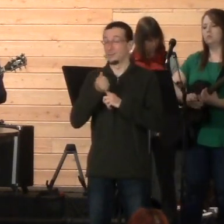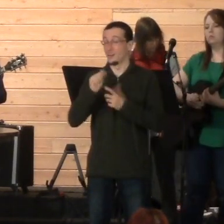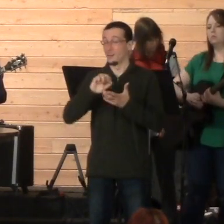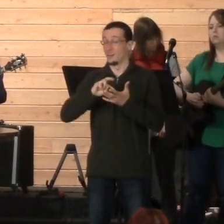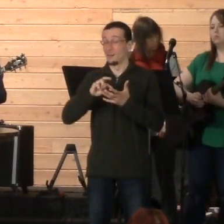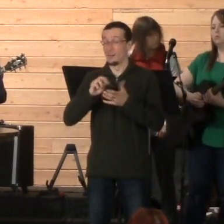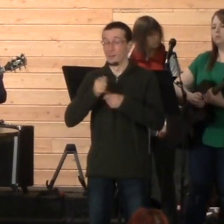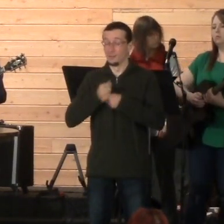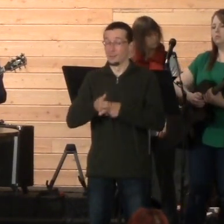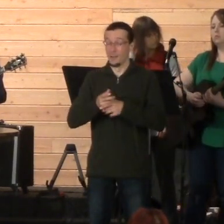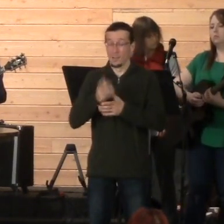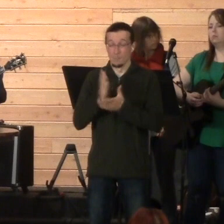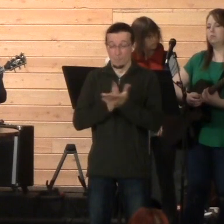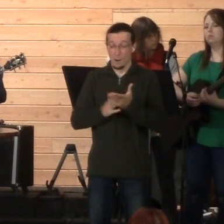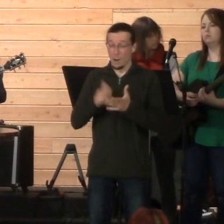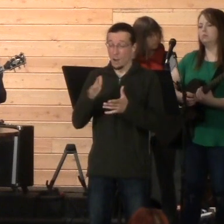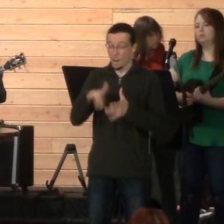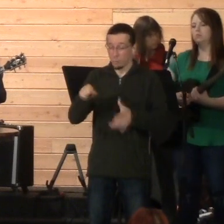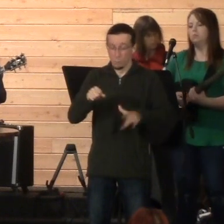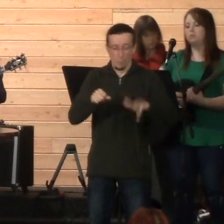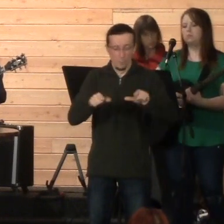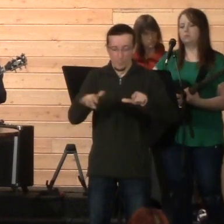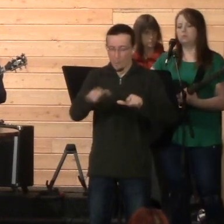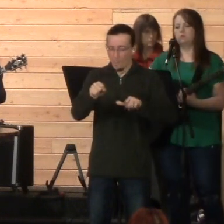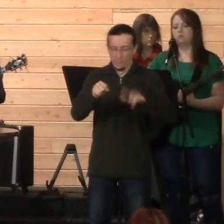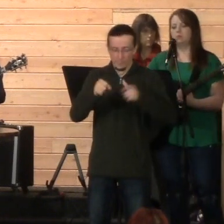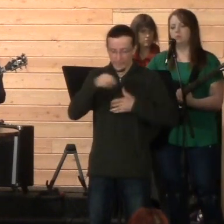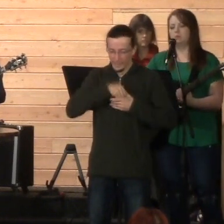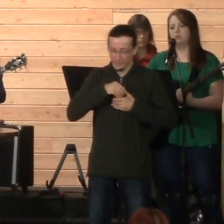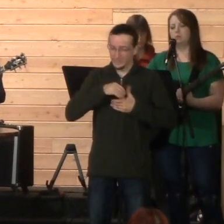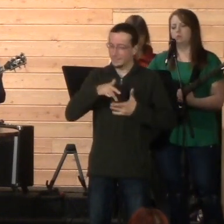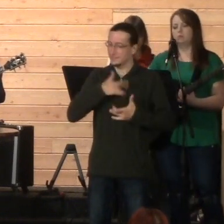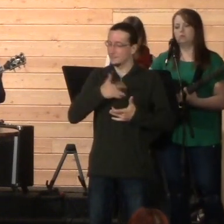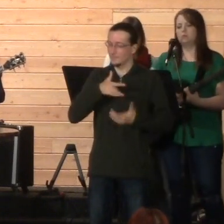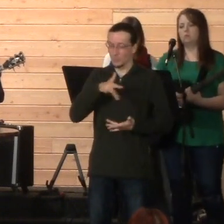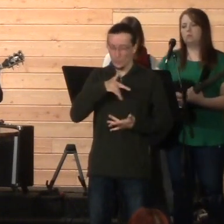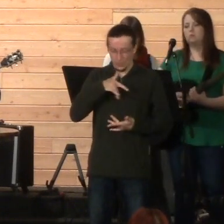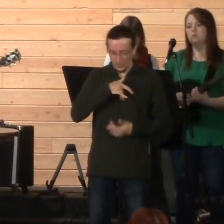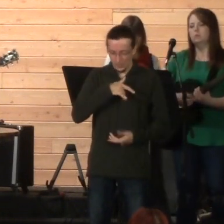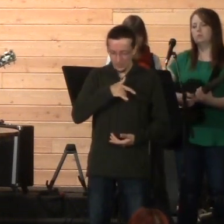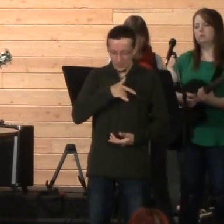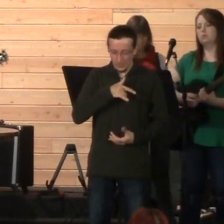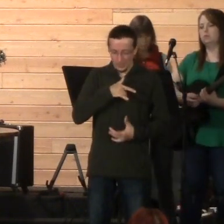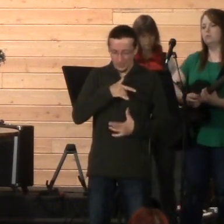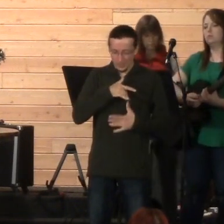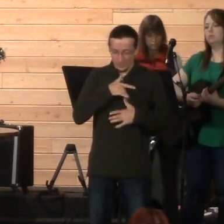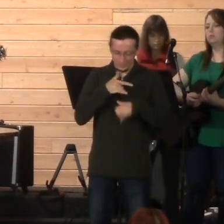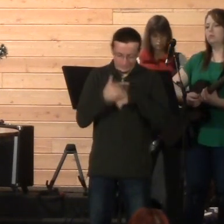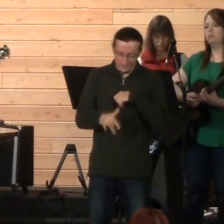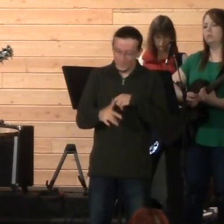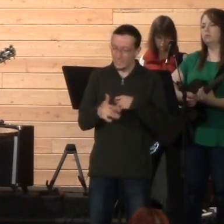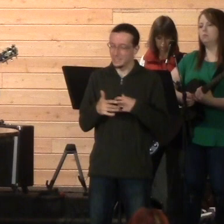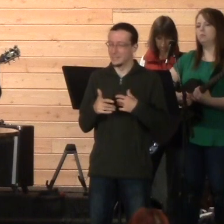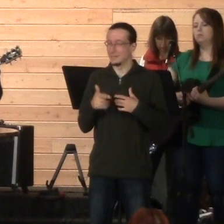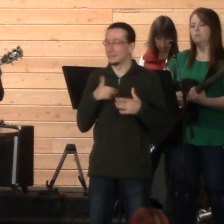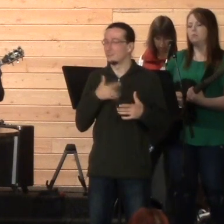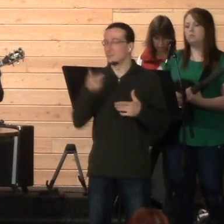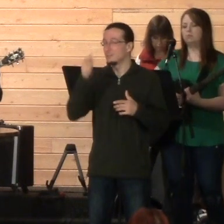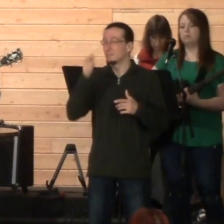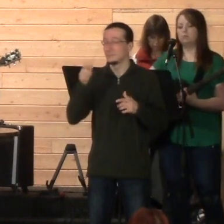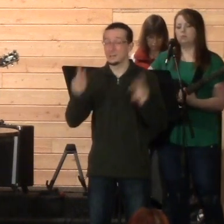of pieces, and they feel the emptiness. They feel that people can only see those empty spots. God, will